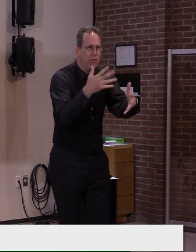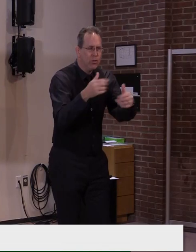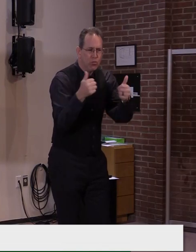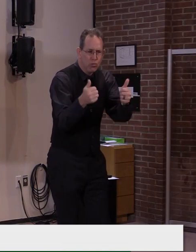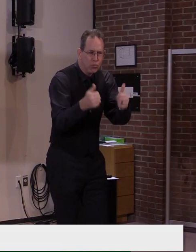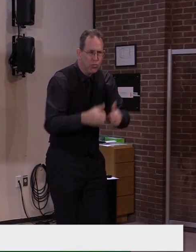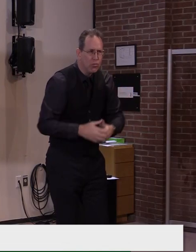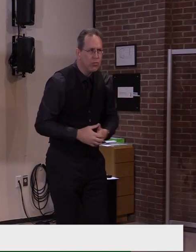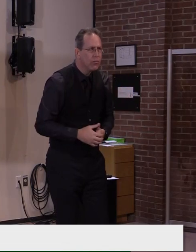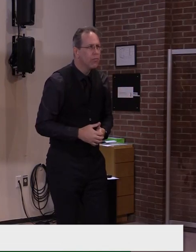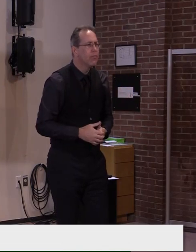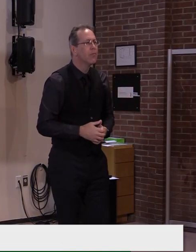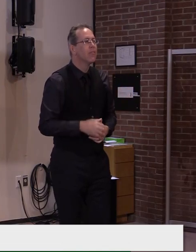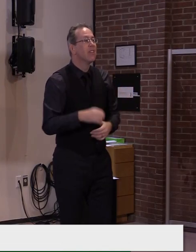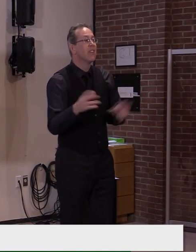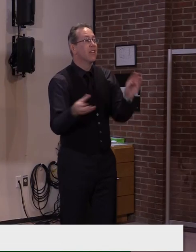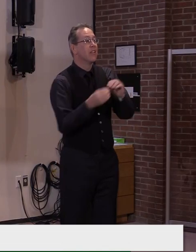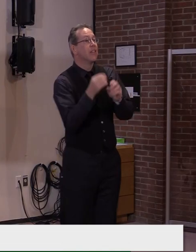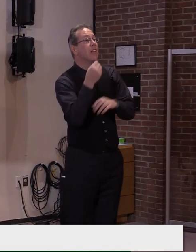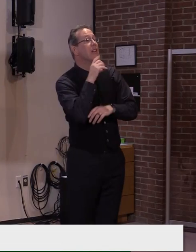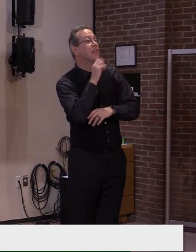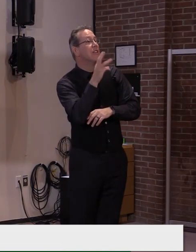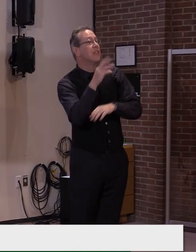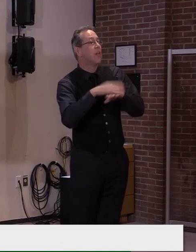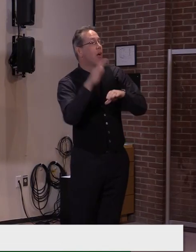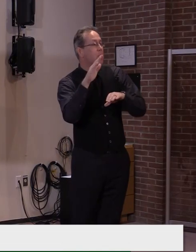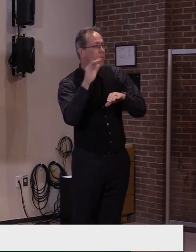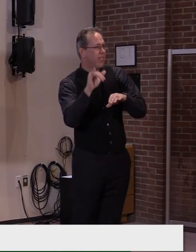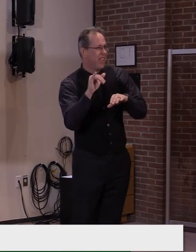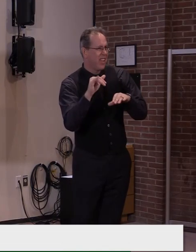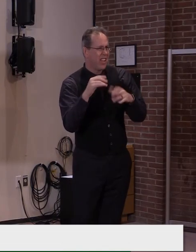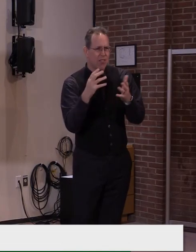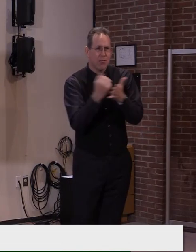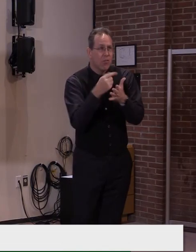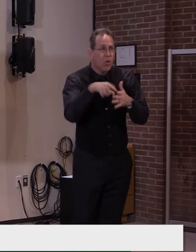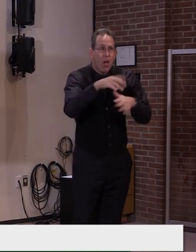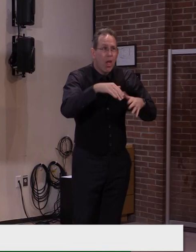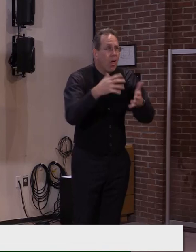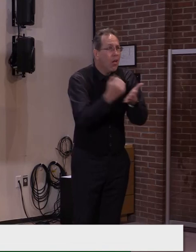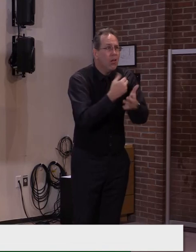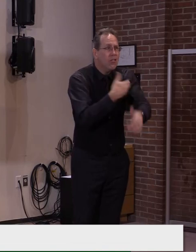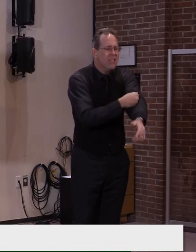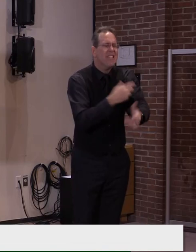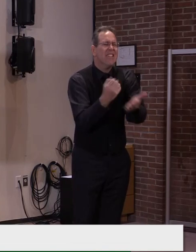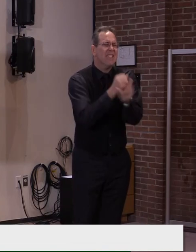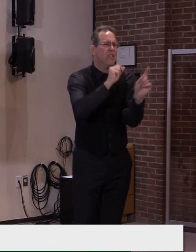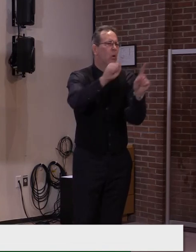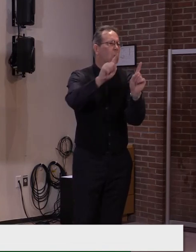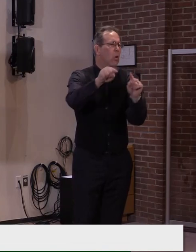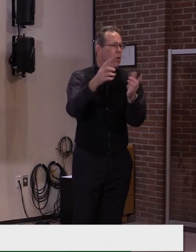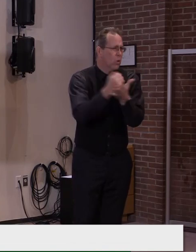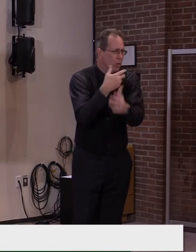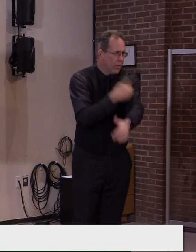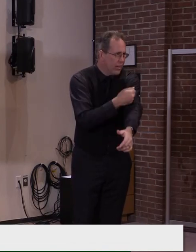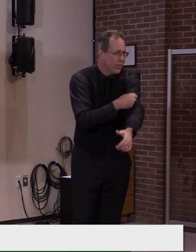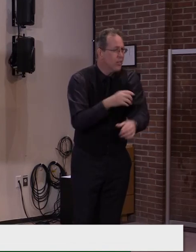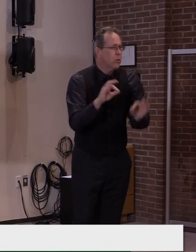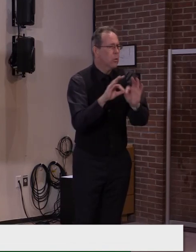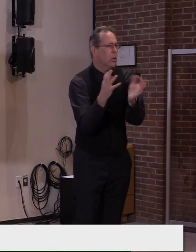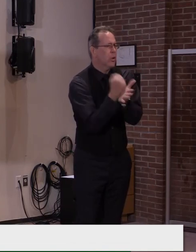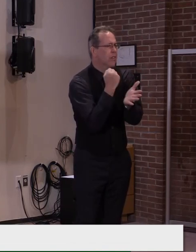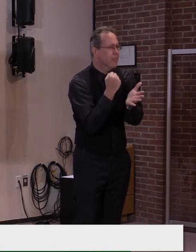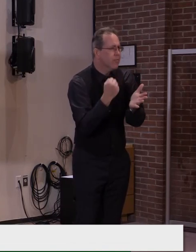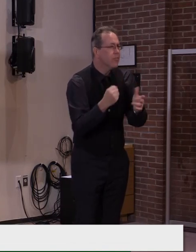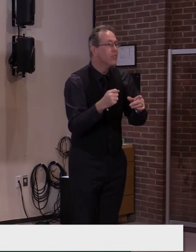years and older, getting your booster provides the best protection against getting a severe case of COVID. It also ensures we have